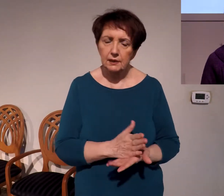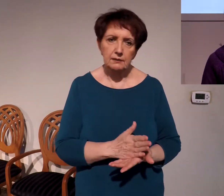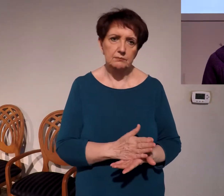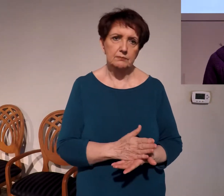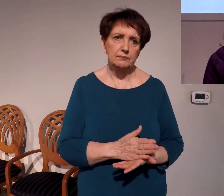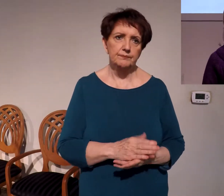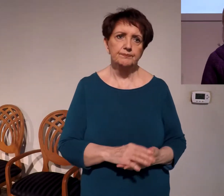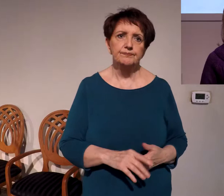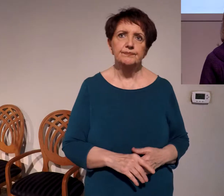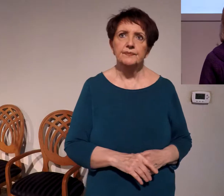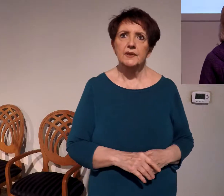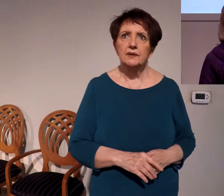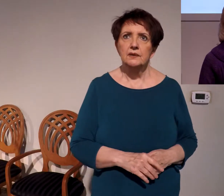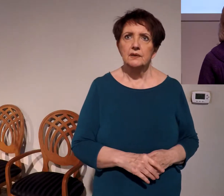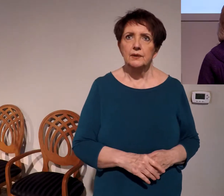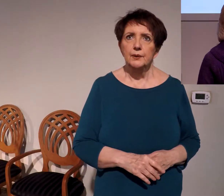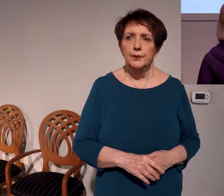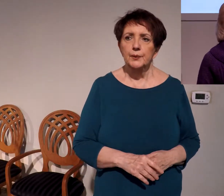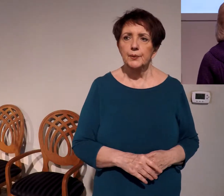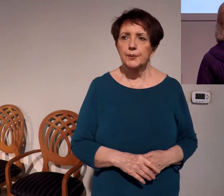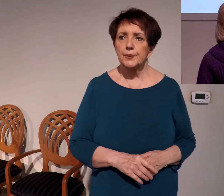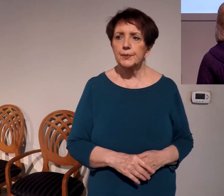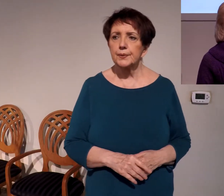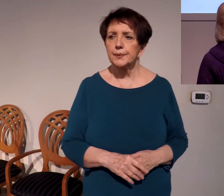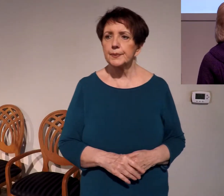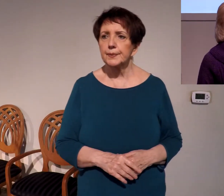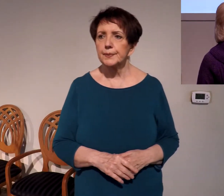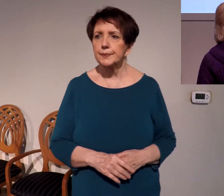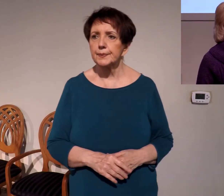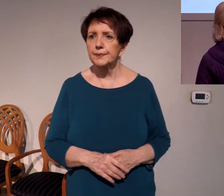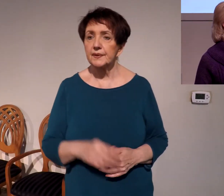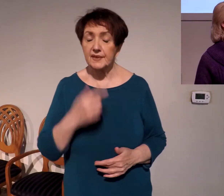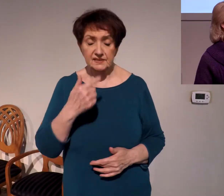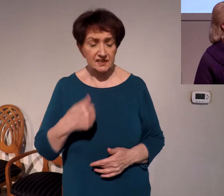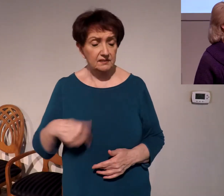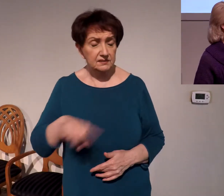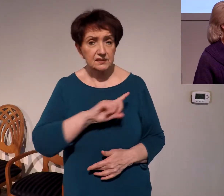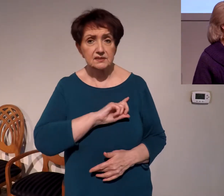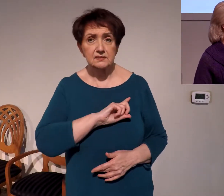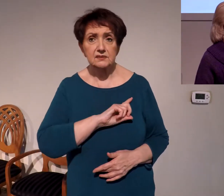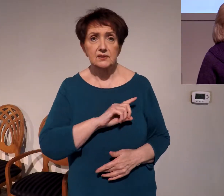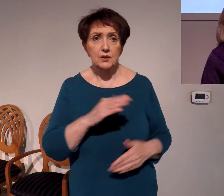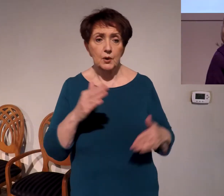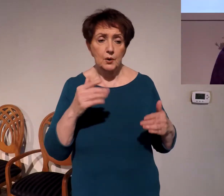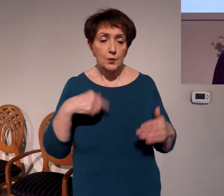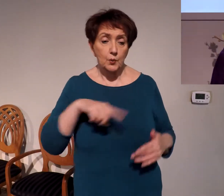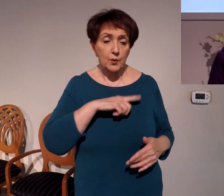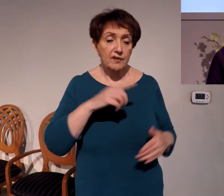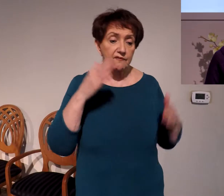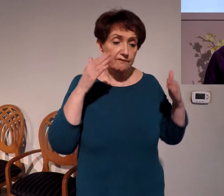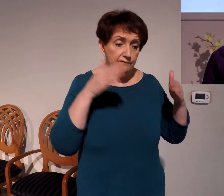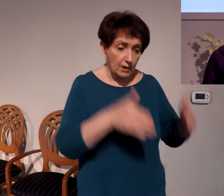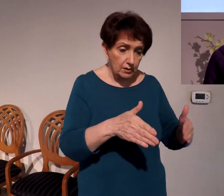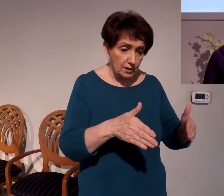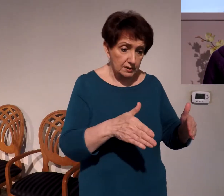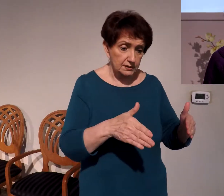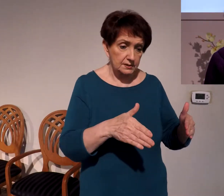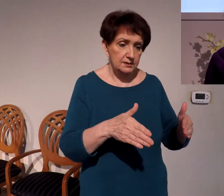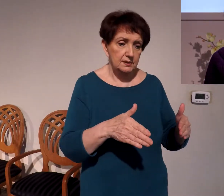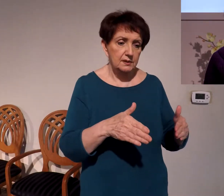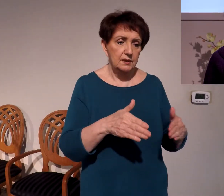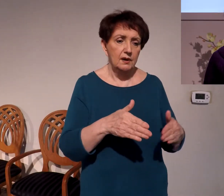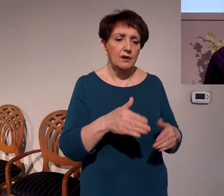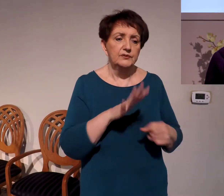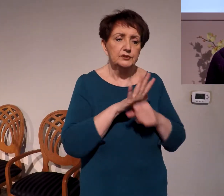stop. And that tells us that we are utterly focused on the thing that is causing us stress and